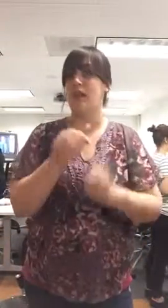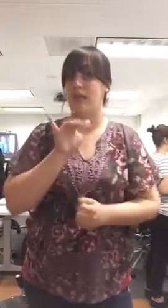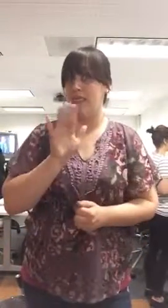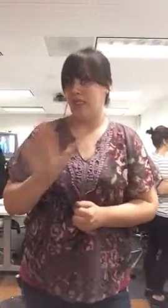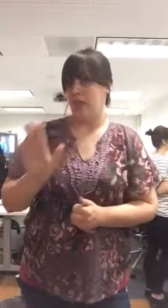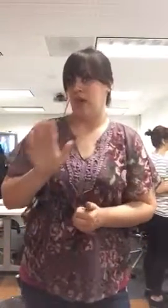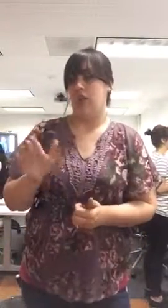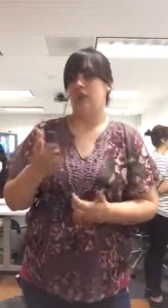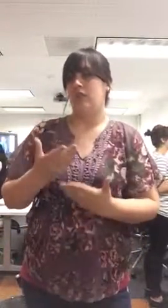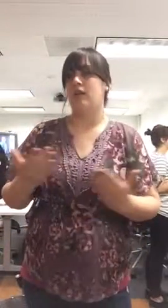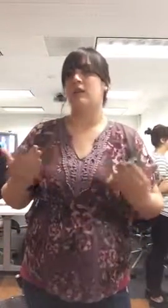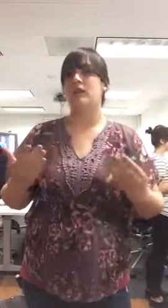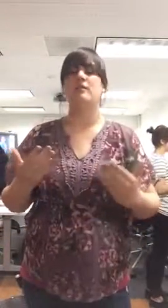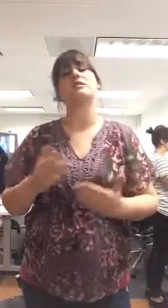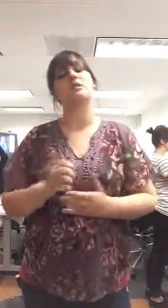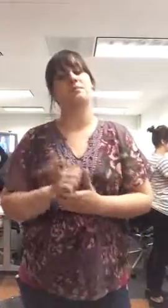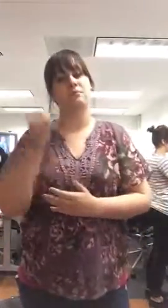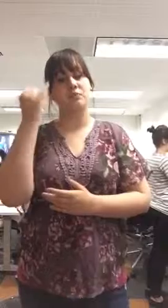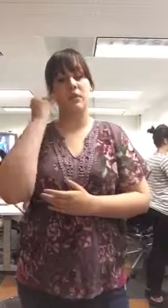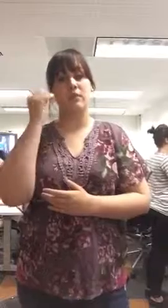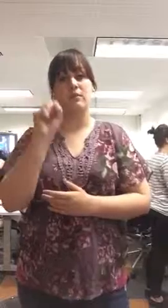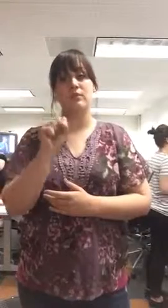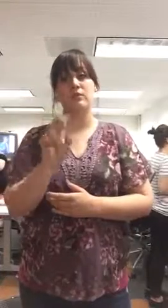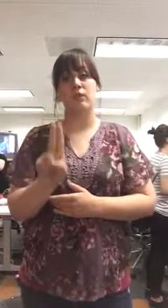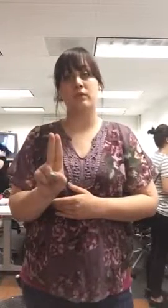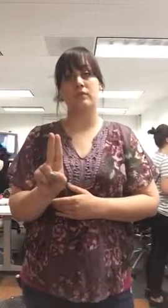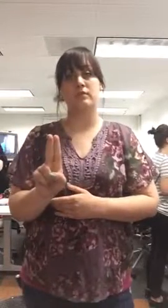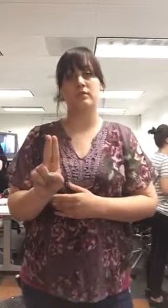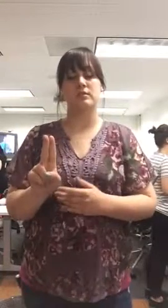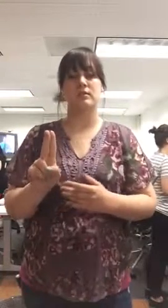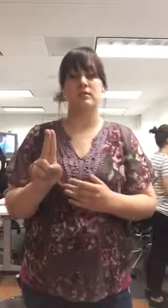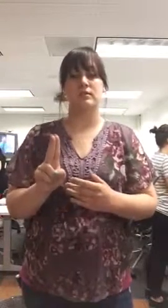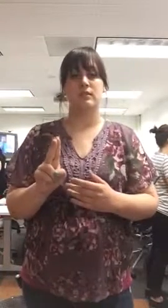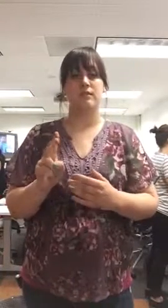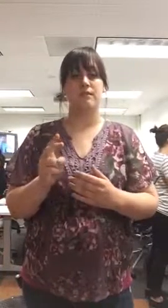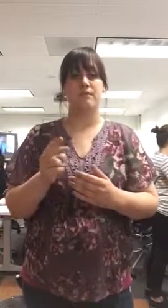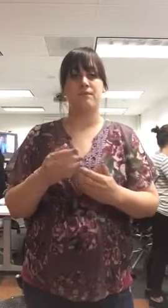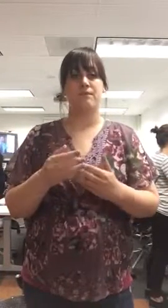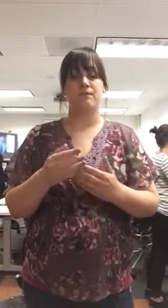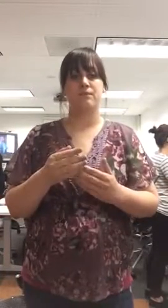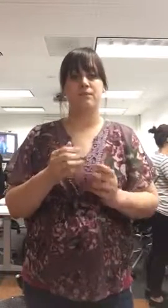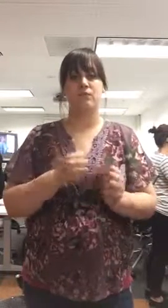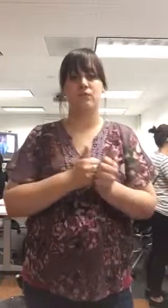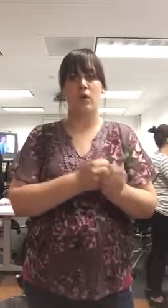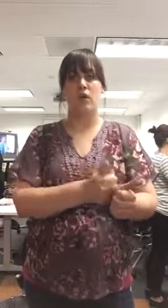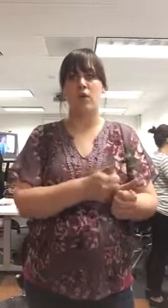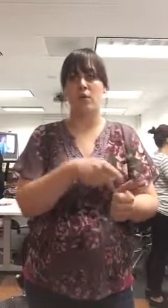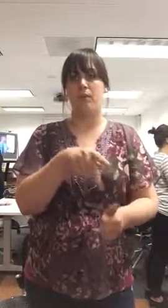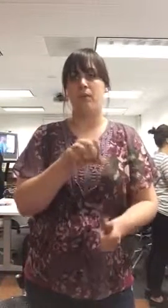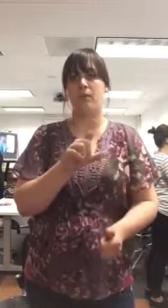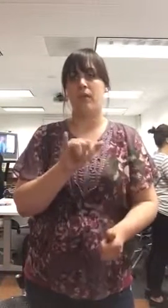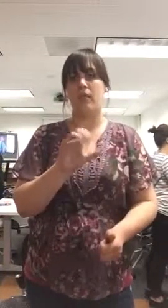thing is, if the Soviets followed a scorched earth policy, in other words, as they pulled back from